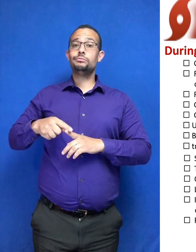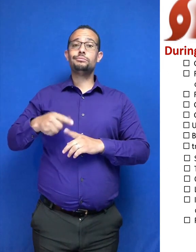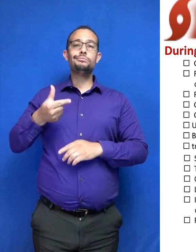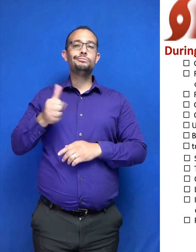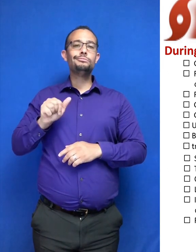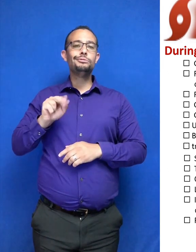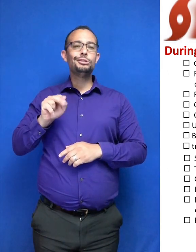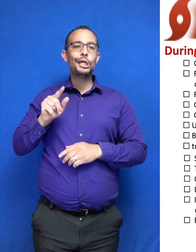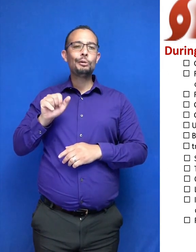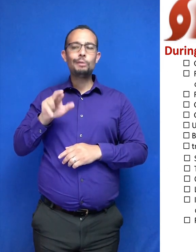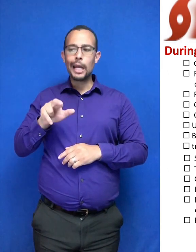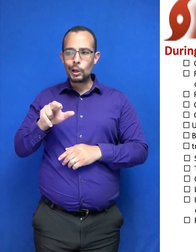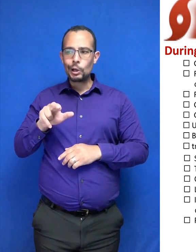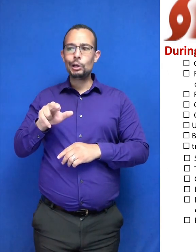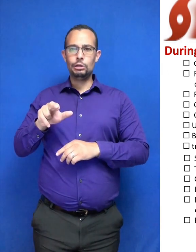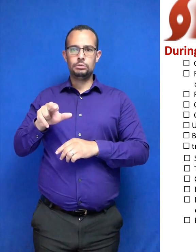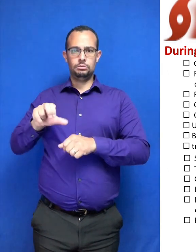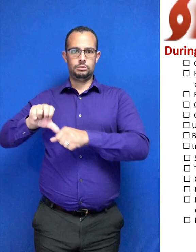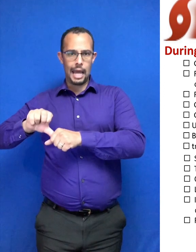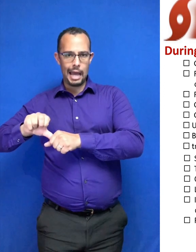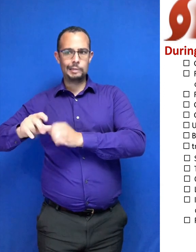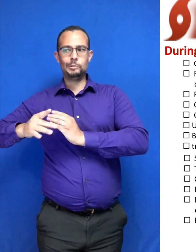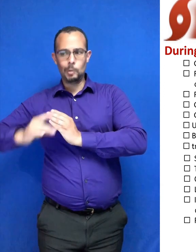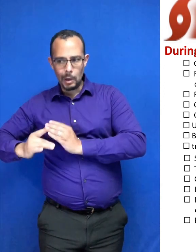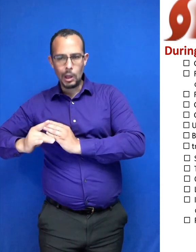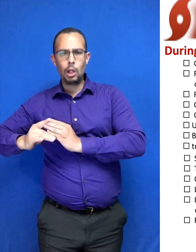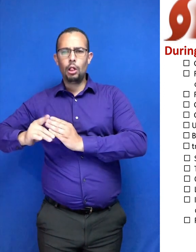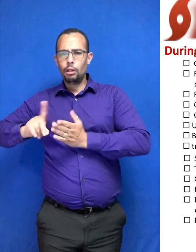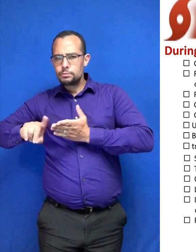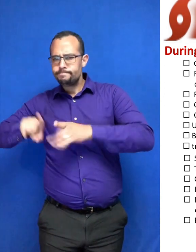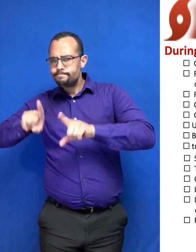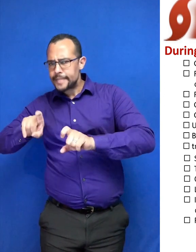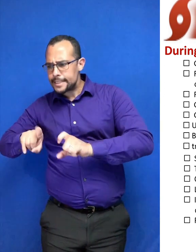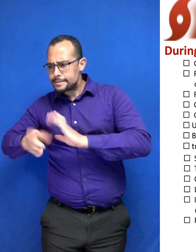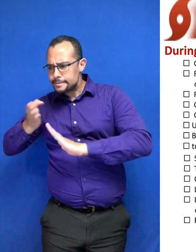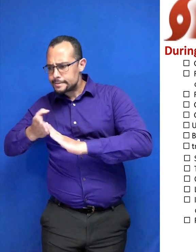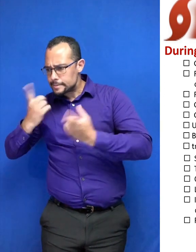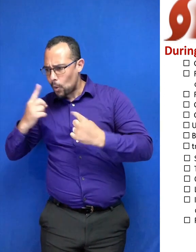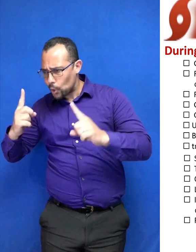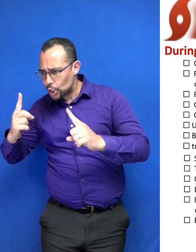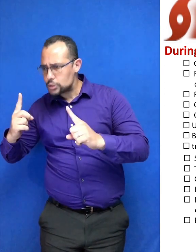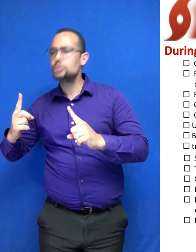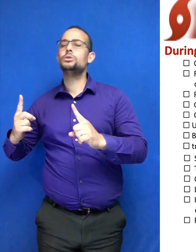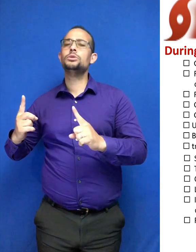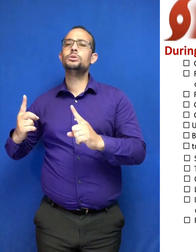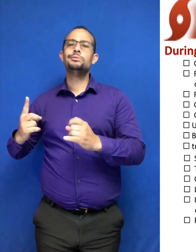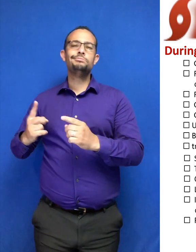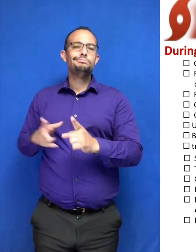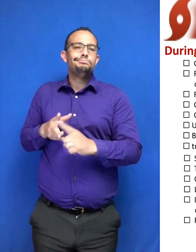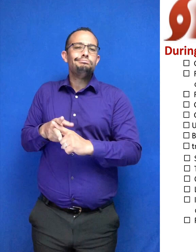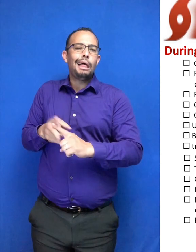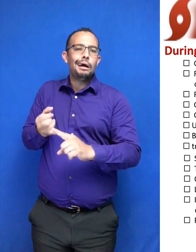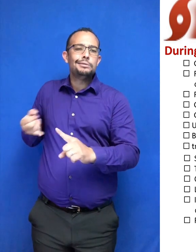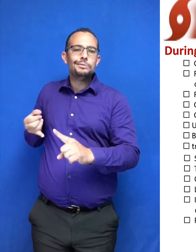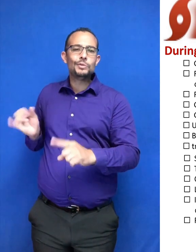and gas. Fill anything that you can with water. During the hurricane warning in this day and a